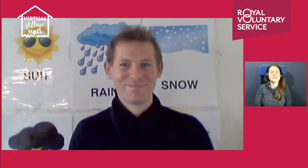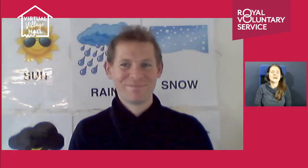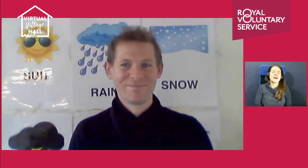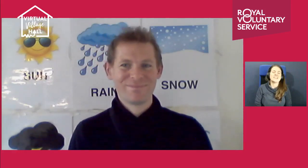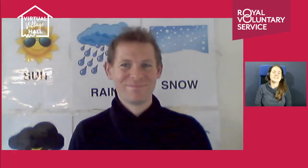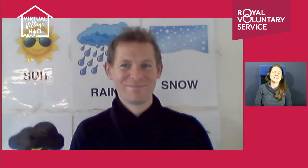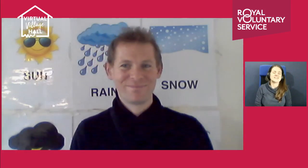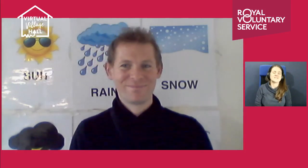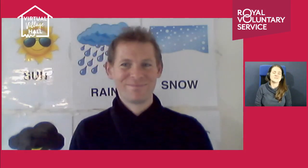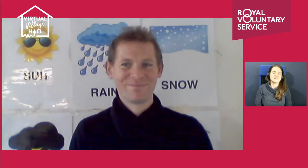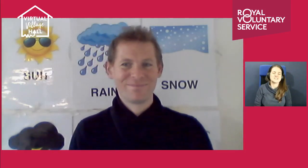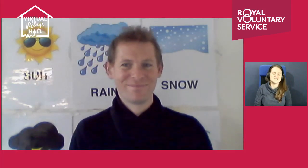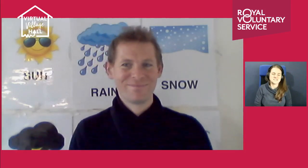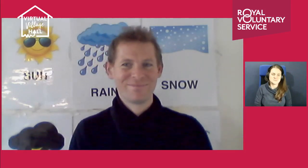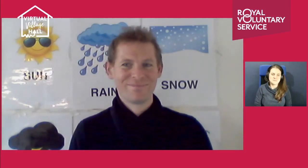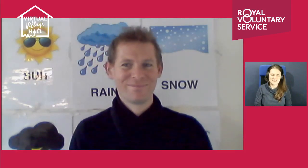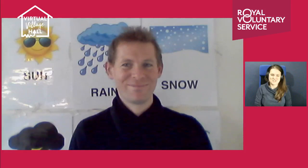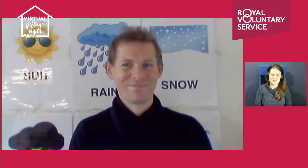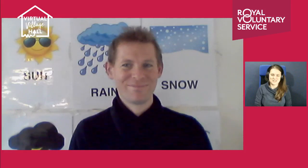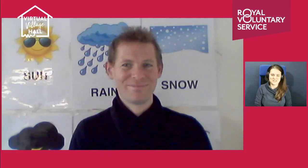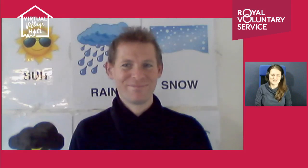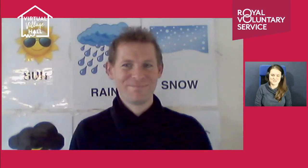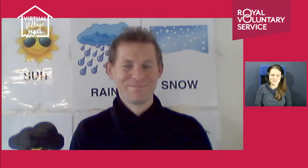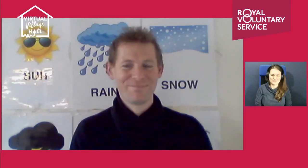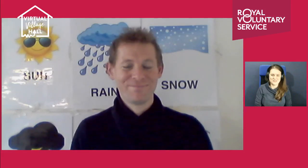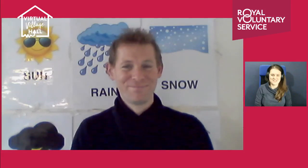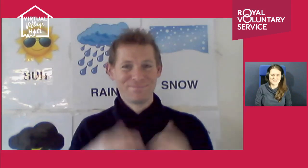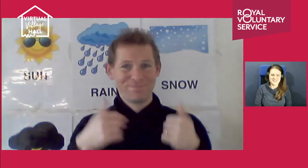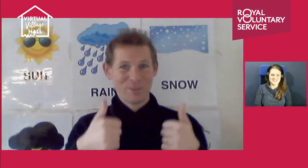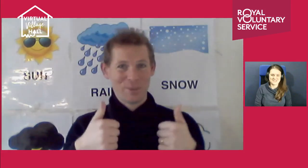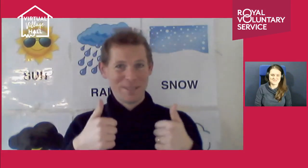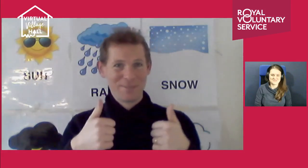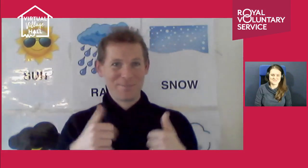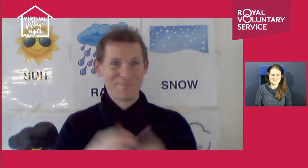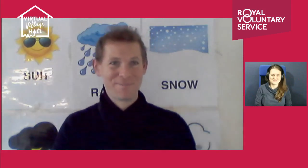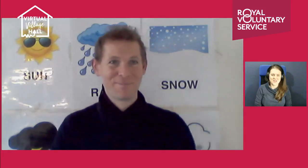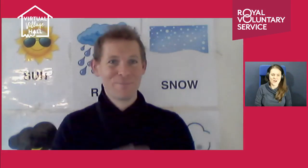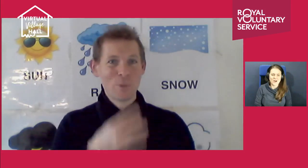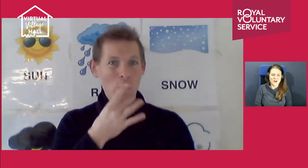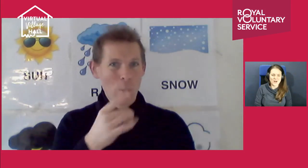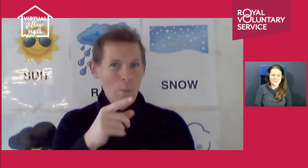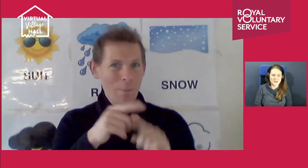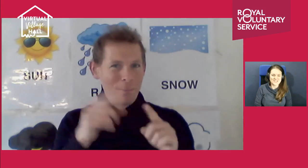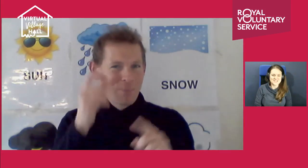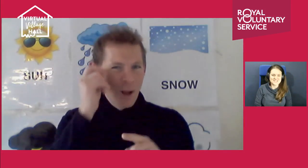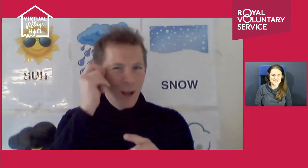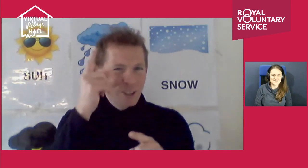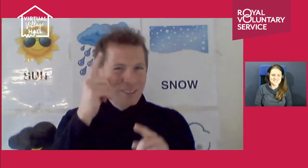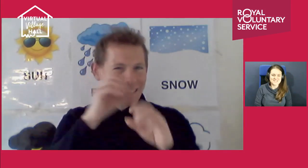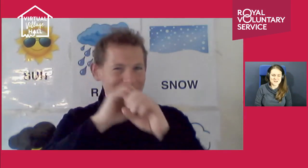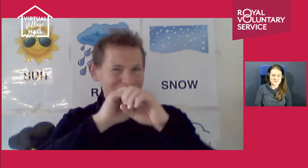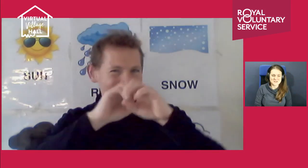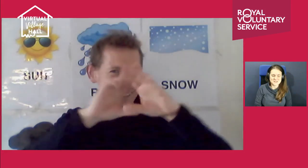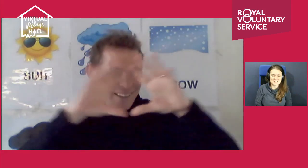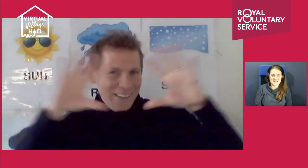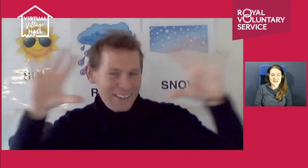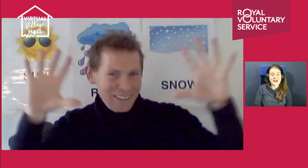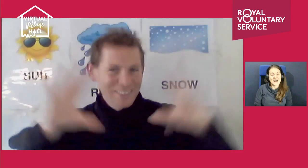individual, and the communication needs to be matched to the individual and meet their needs. All right,